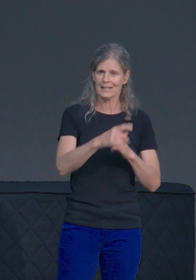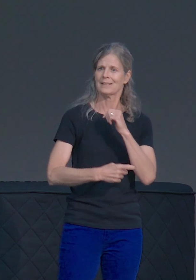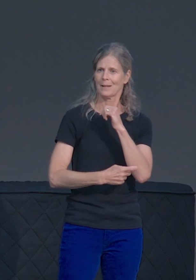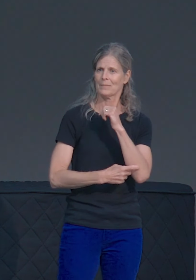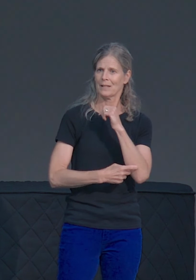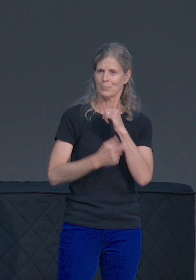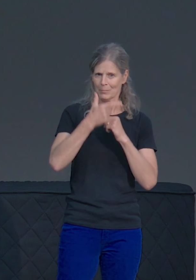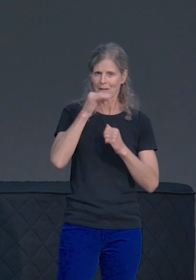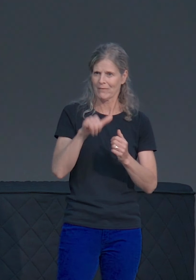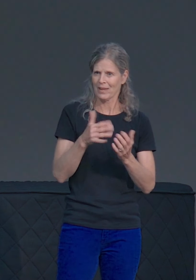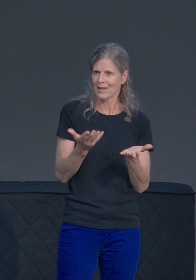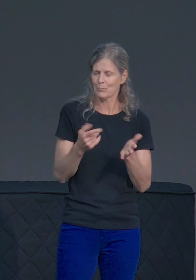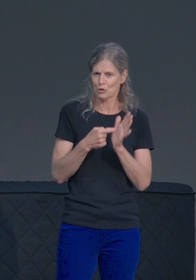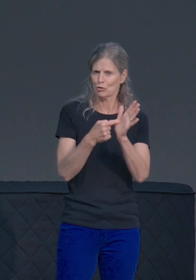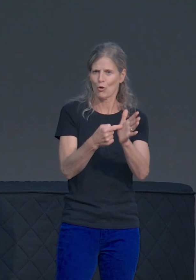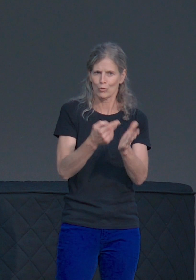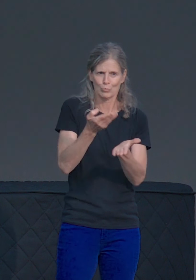temptation.